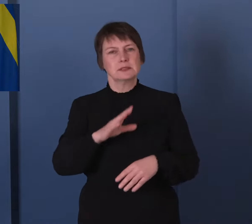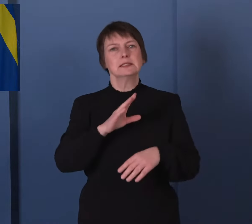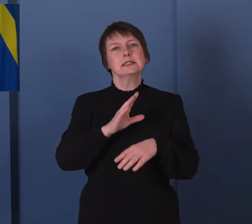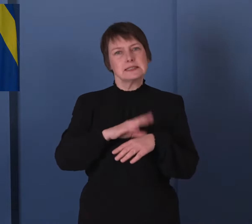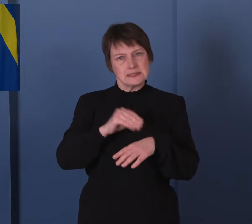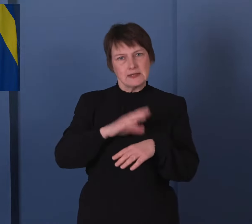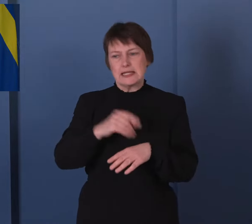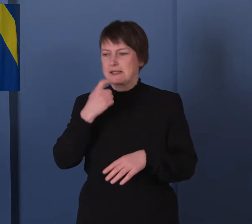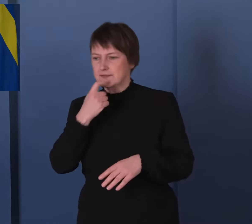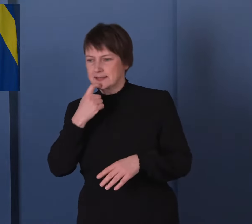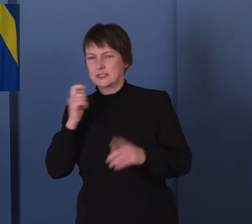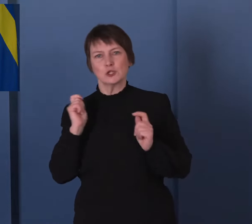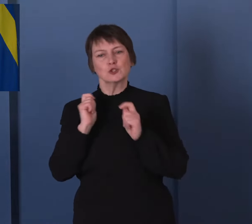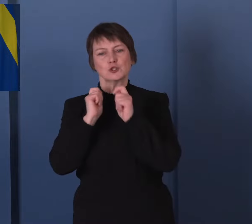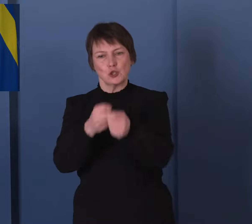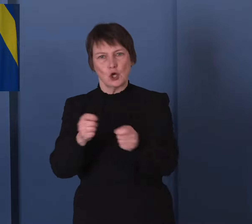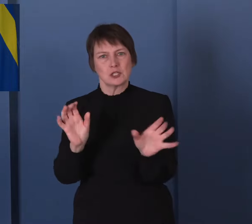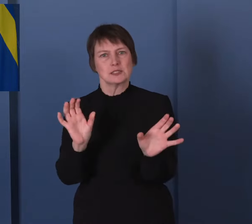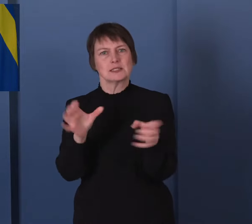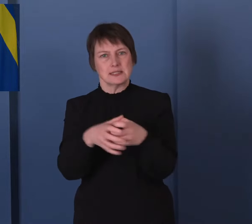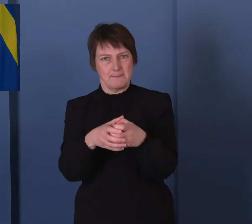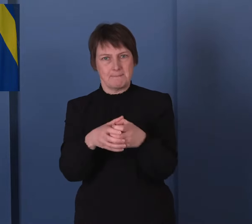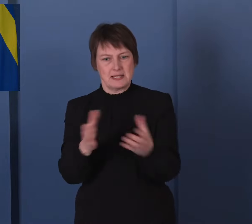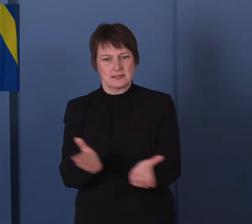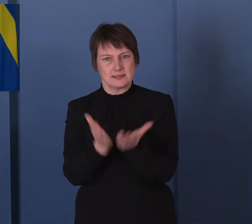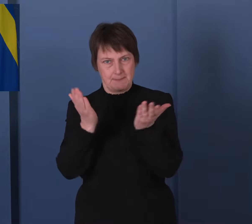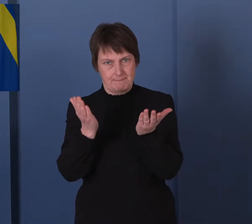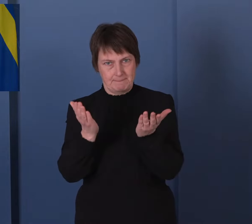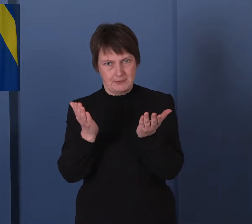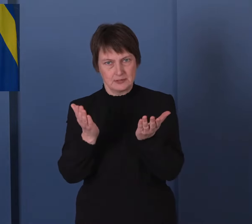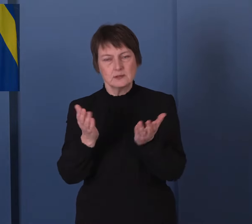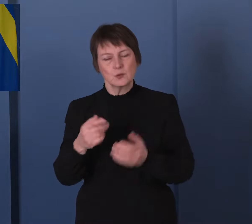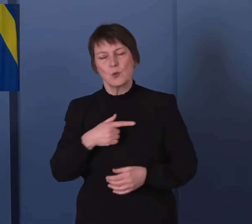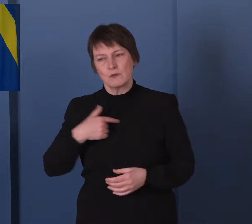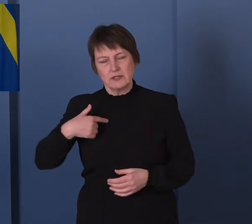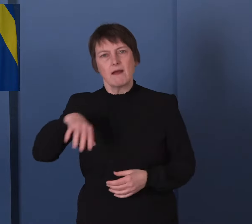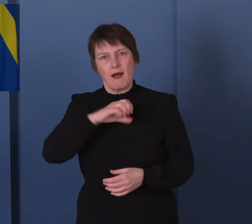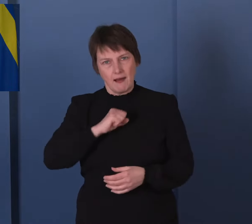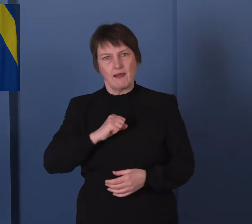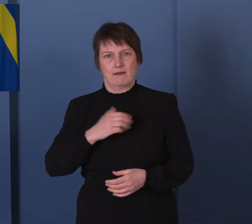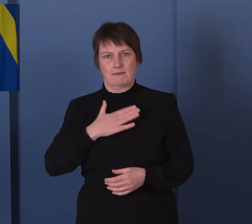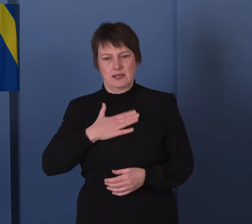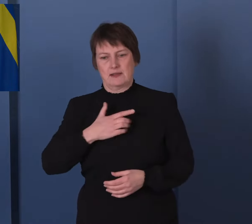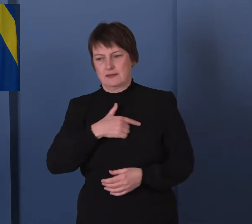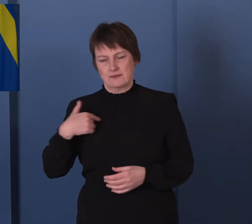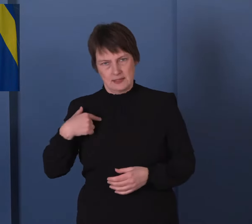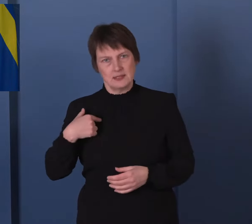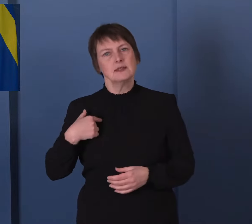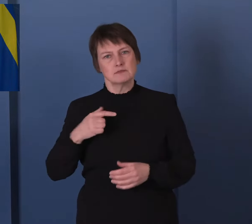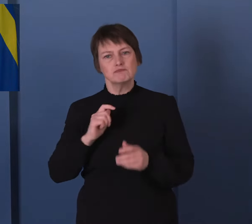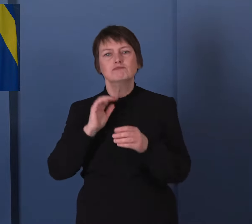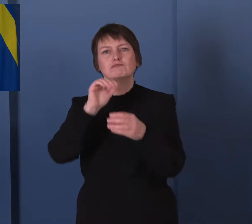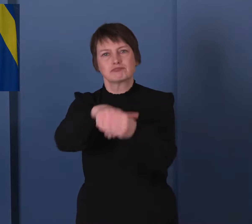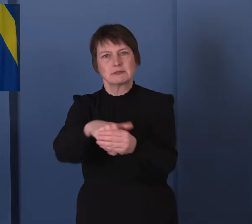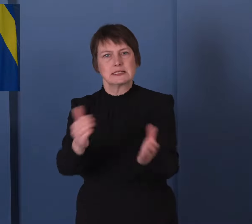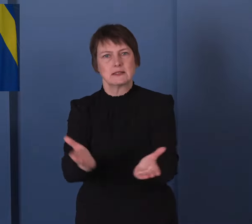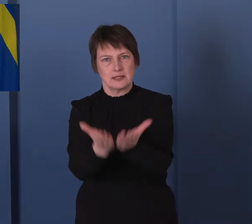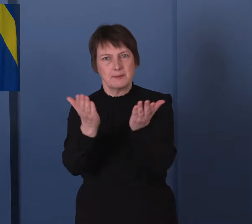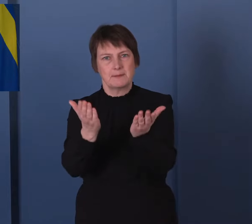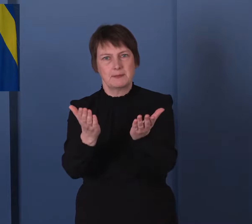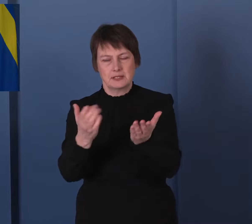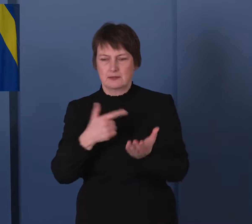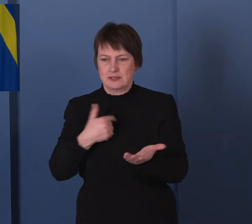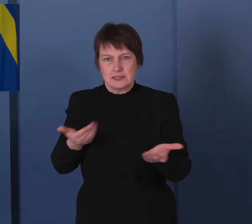together, and it's in everybody's interest that we will join together in NATO. we are working together. We are in very